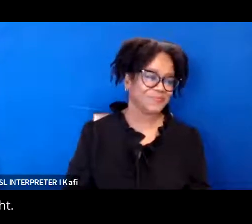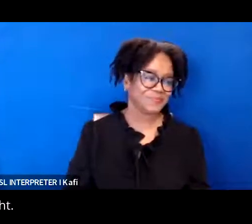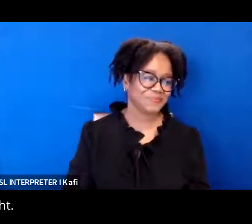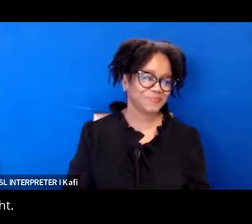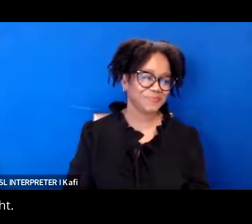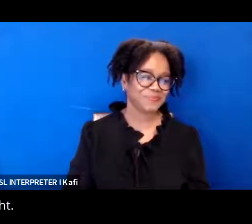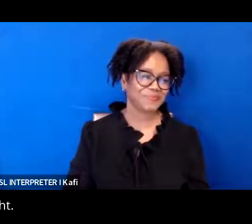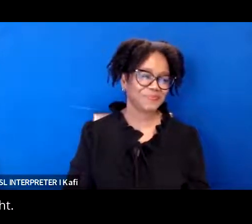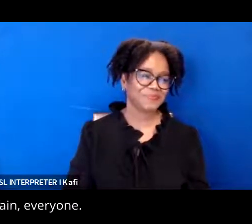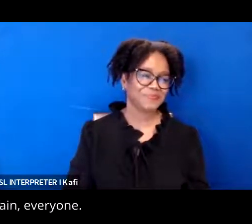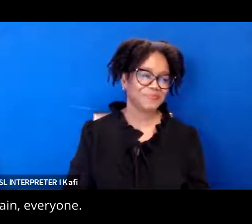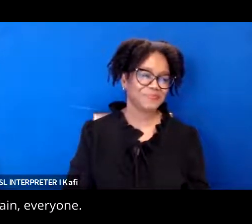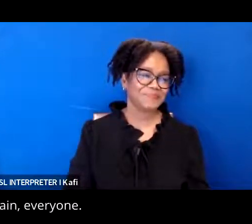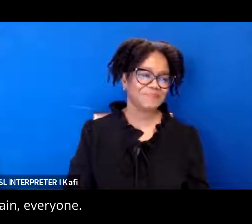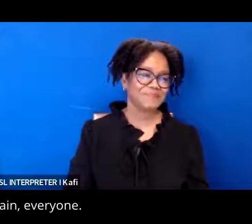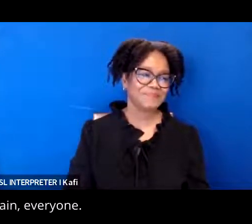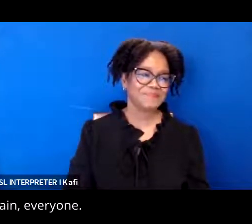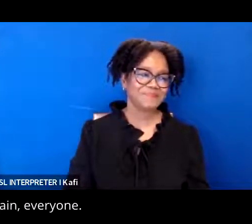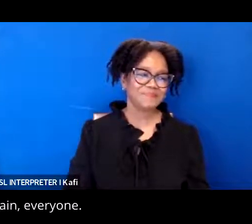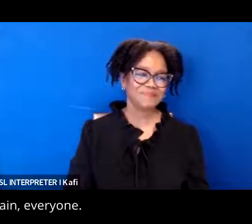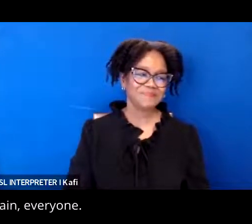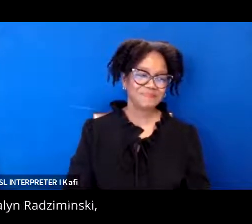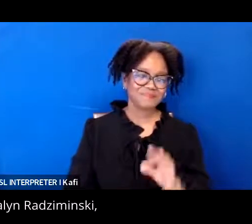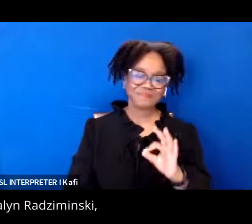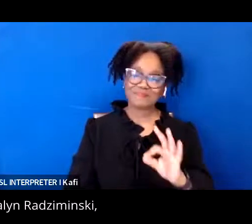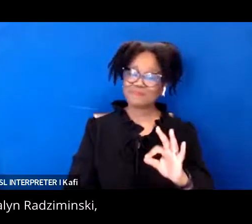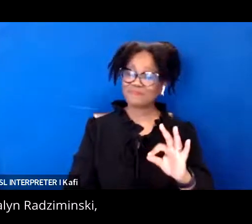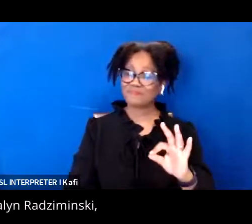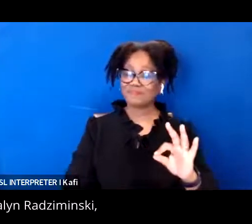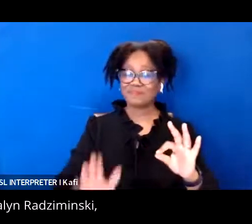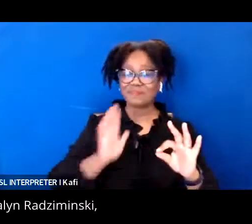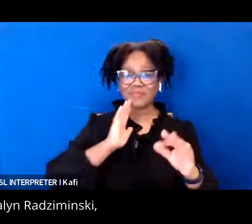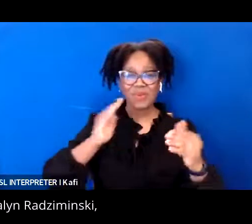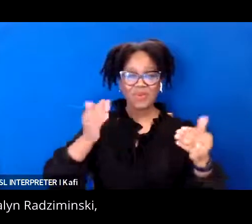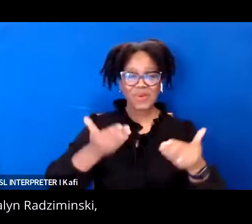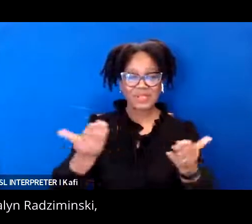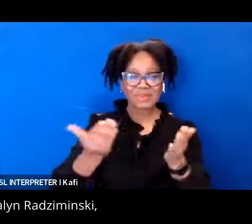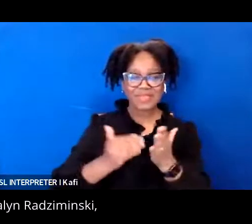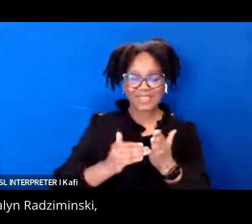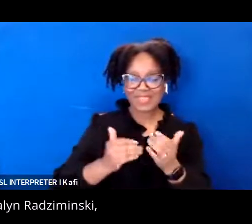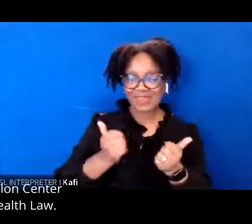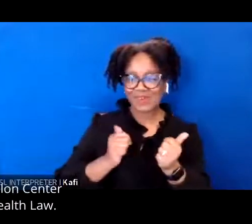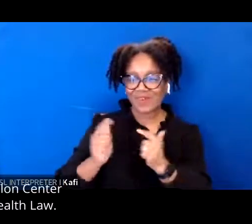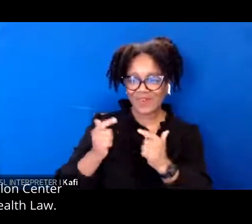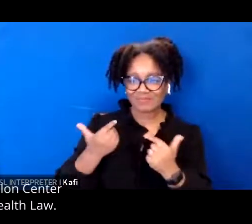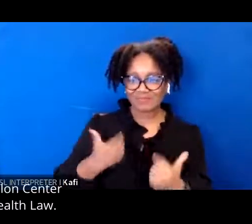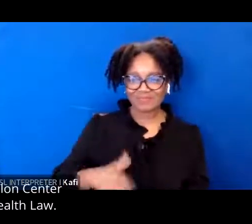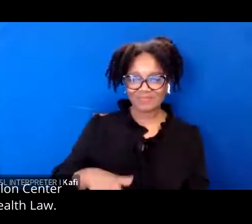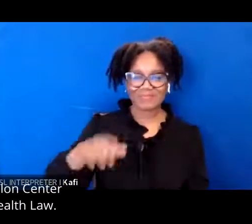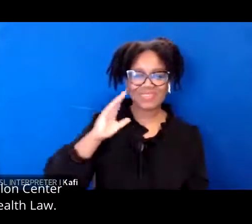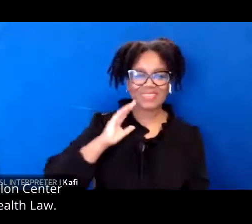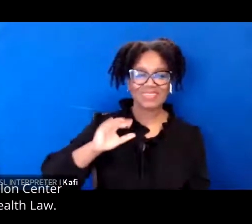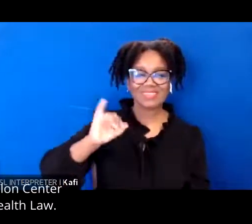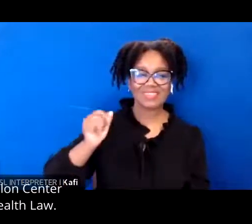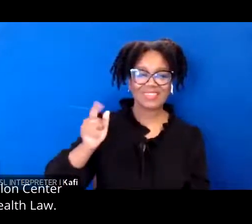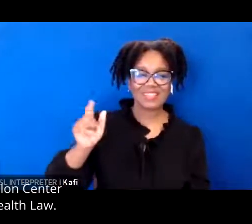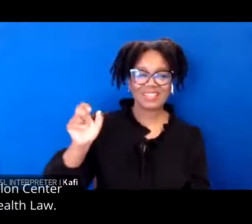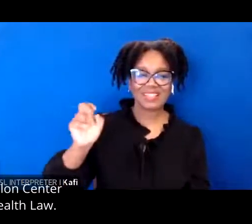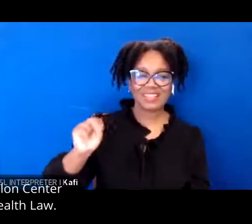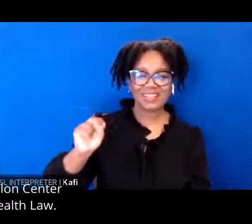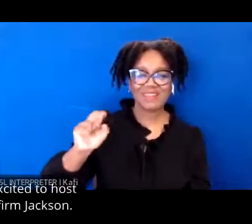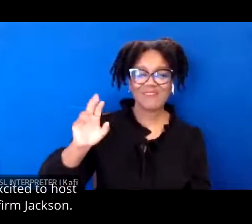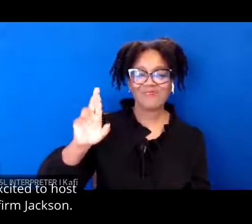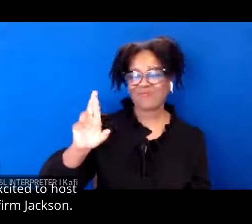all right well welcome again everyone again my name is jalen radziminski from the bazlon center for mental health